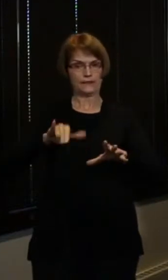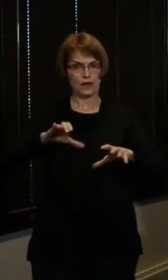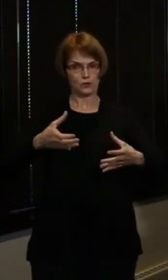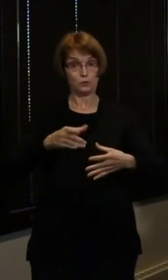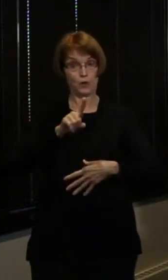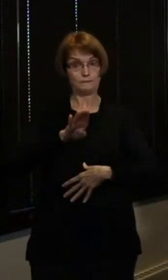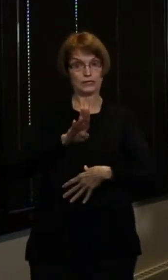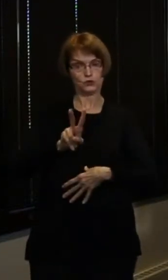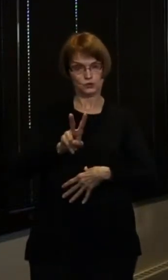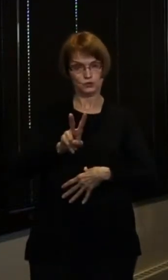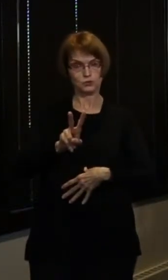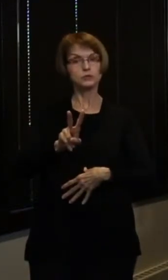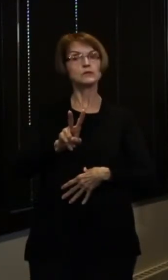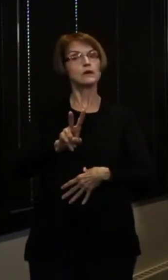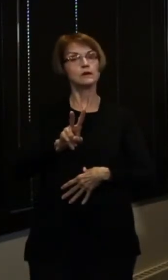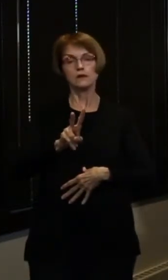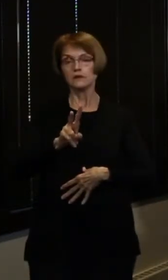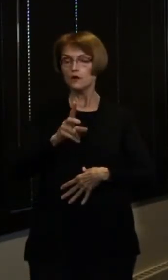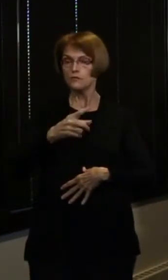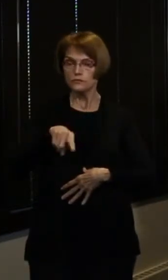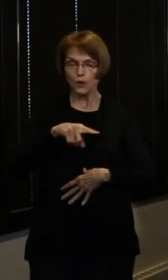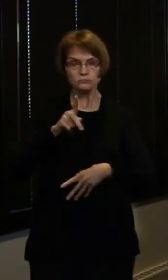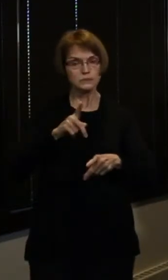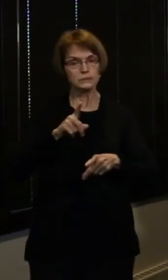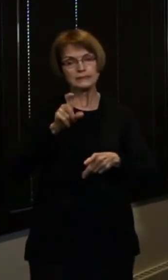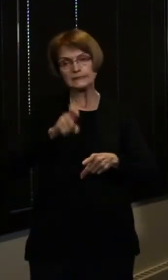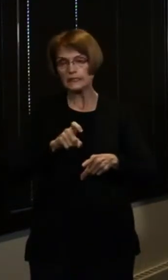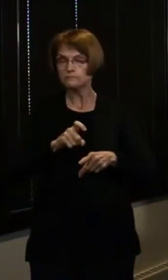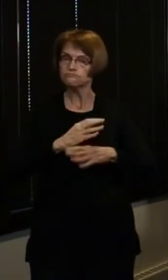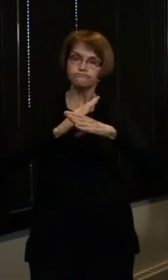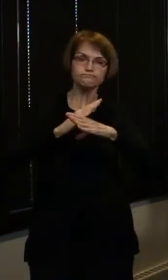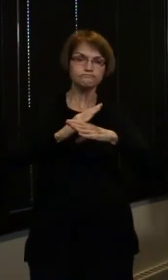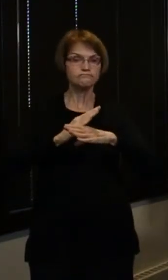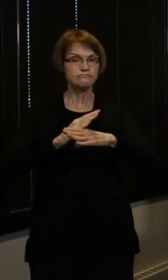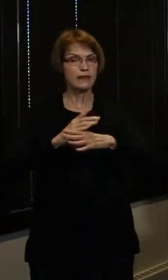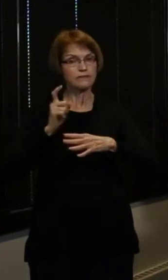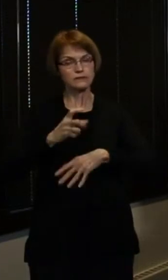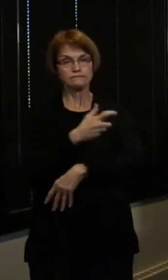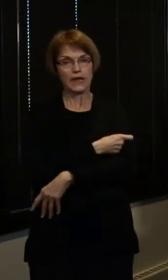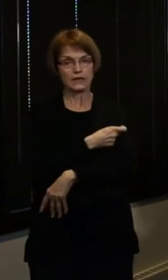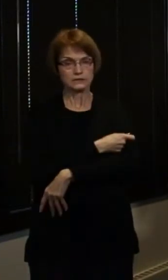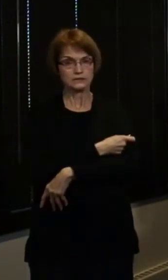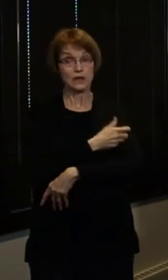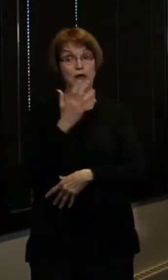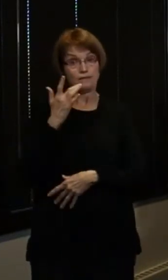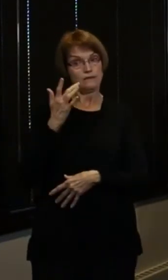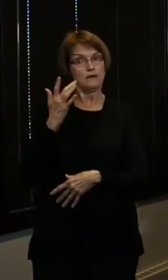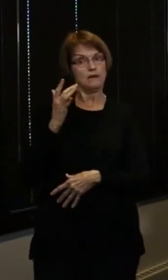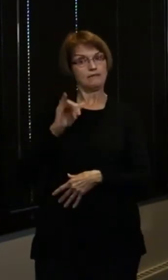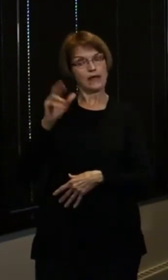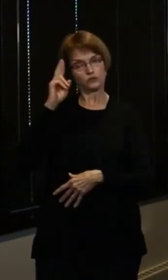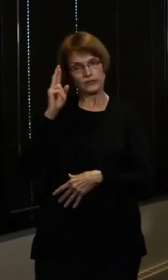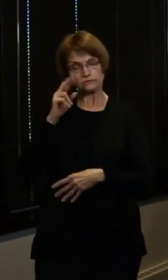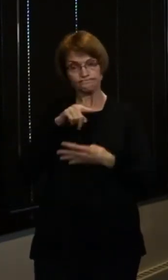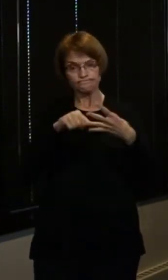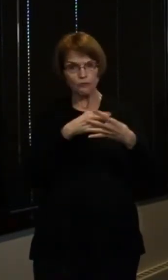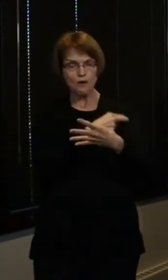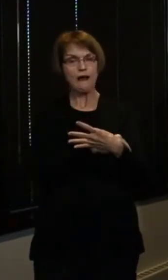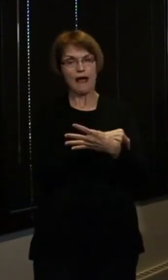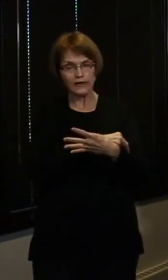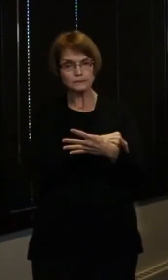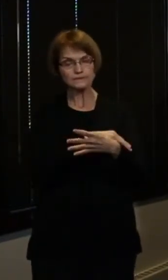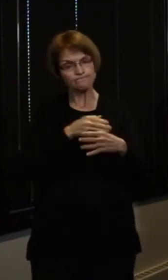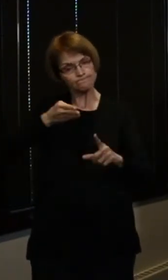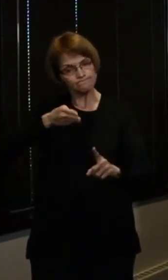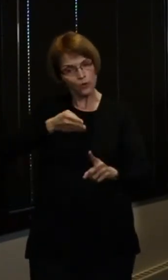population needs the most protection. And so that is why the healthcare systems have been very deliberate about making sure that we're